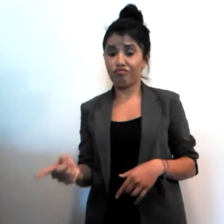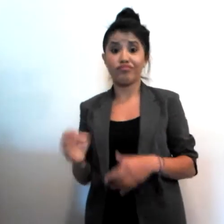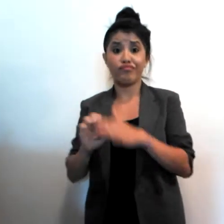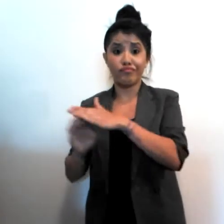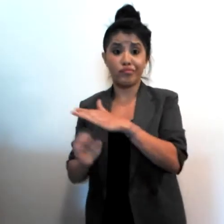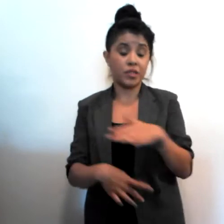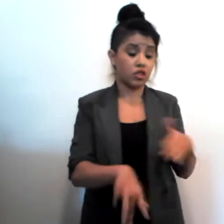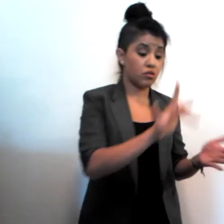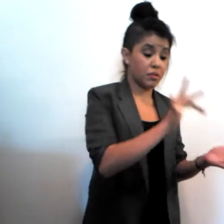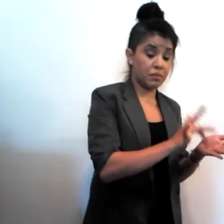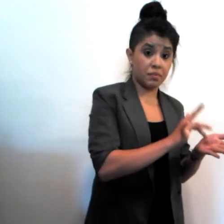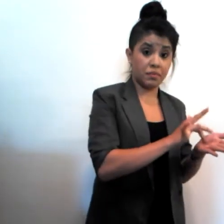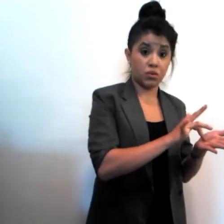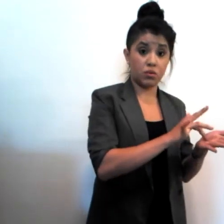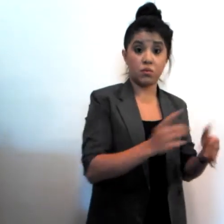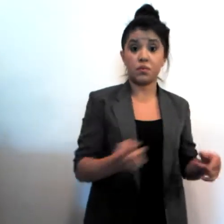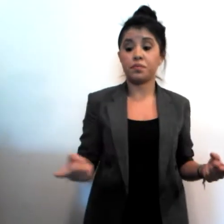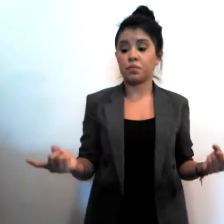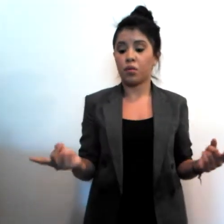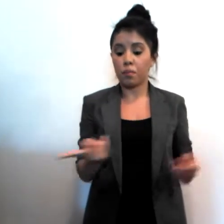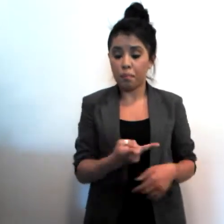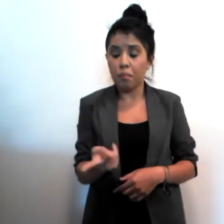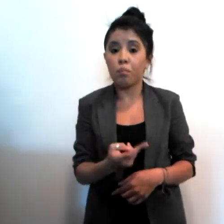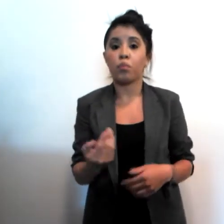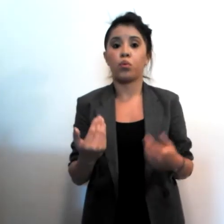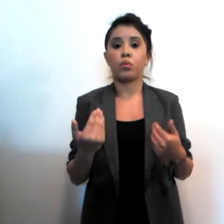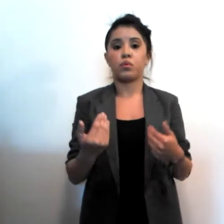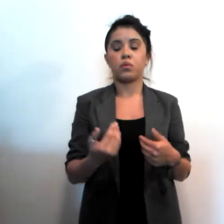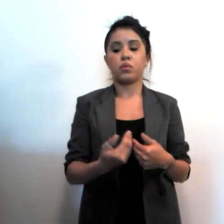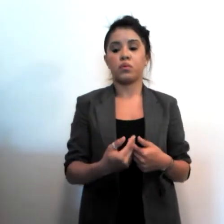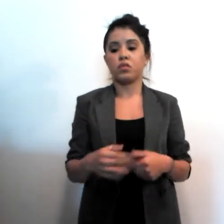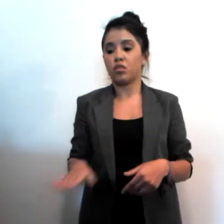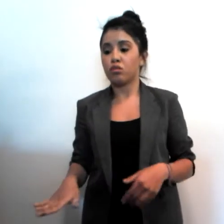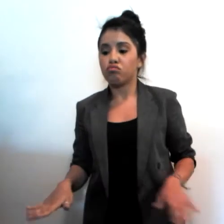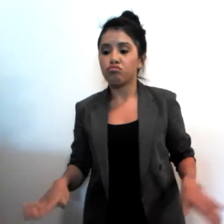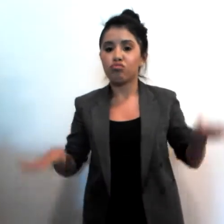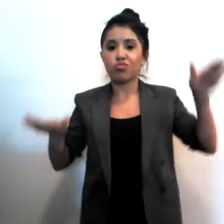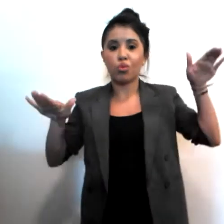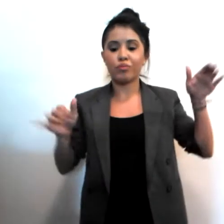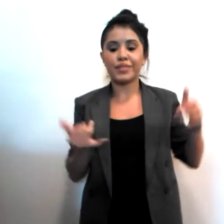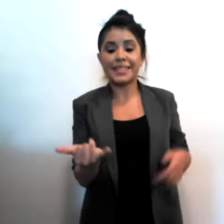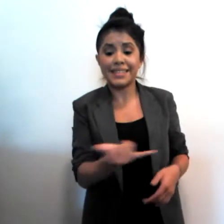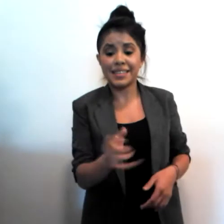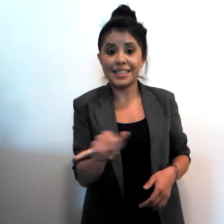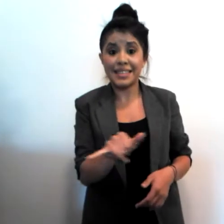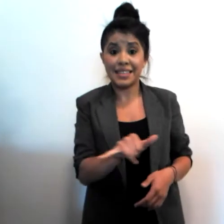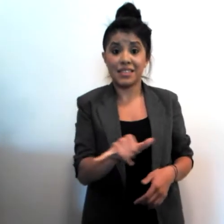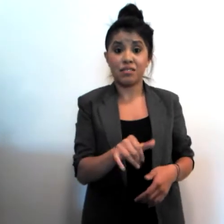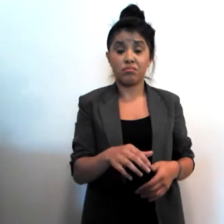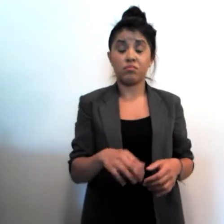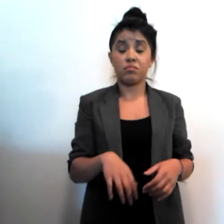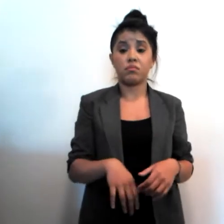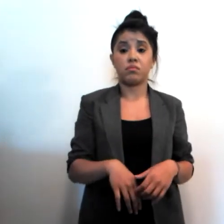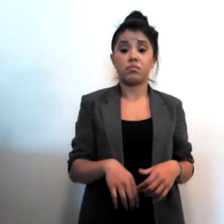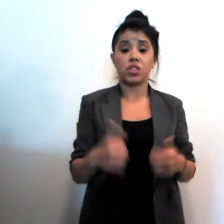varies both within the individual and between individuals at any given period. The educational interpreter